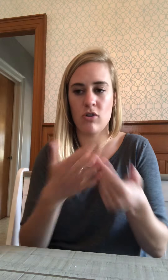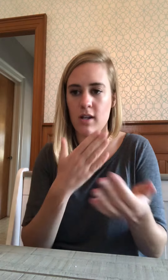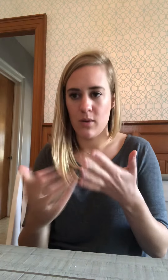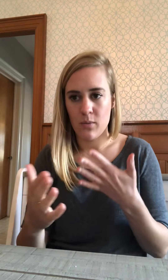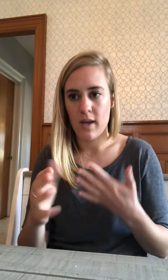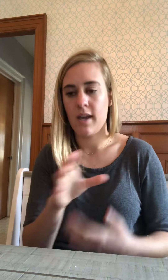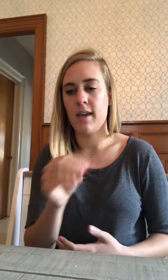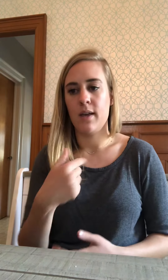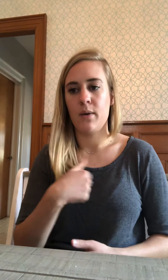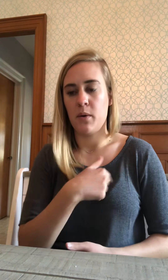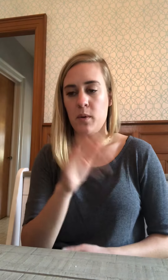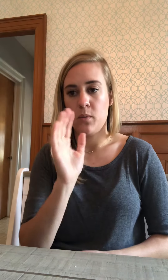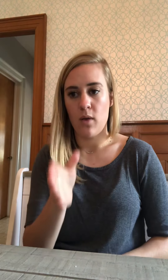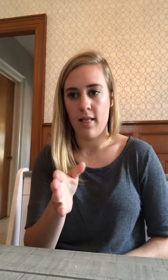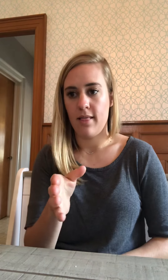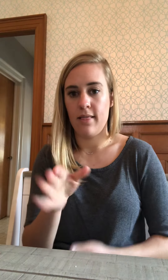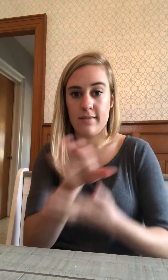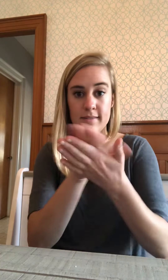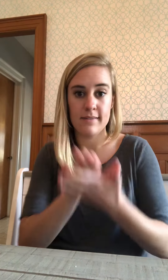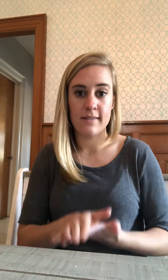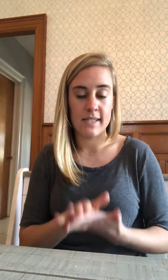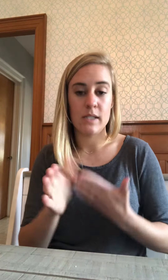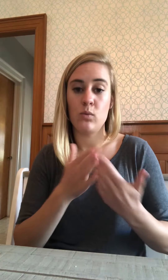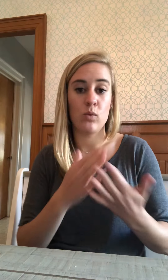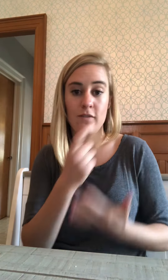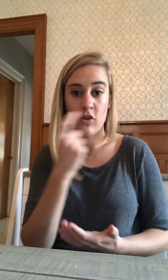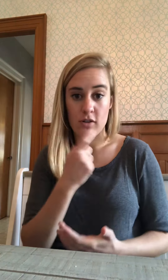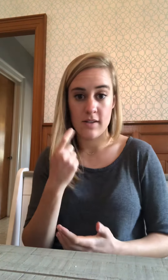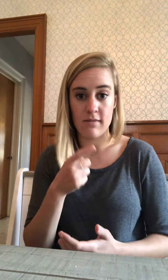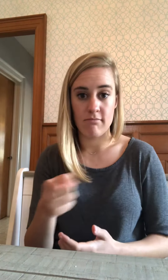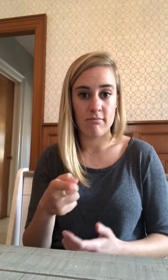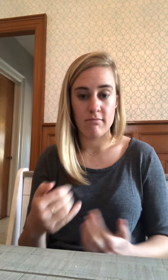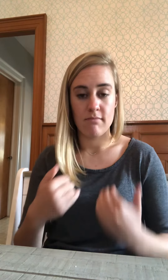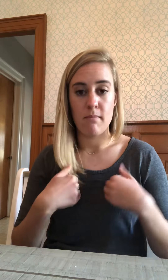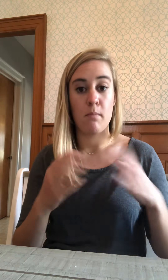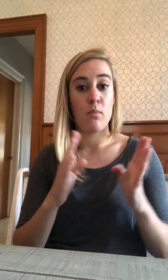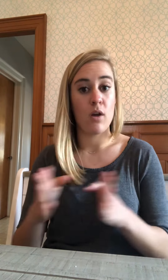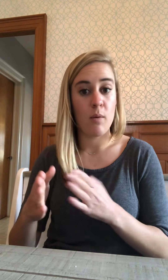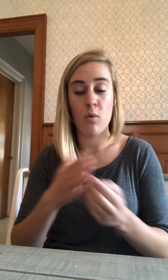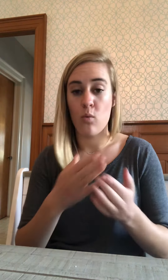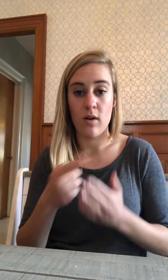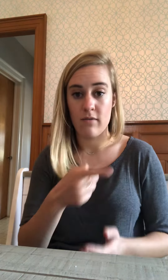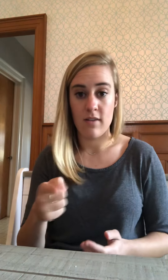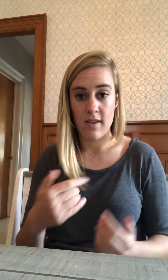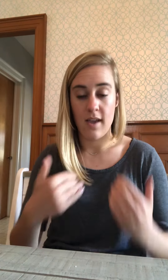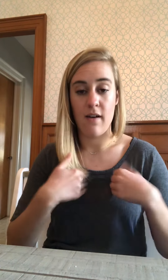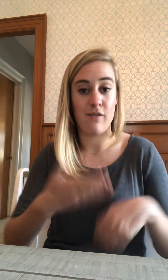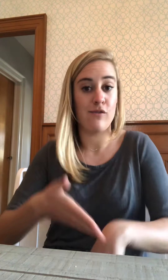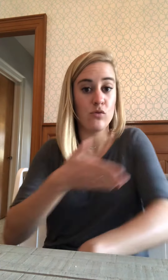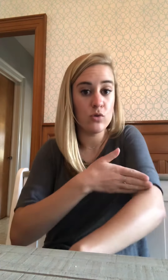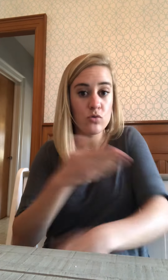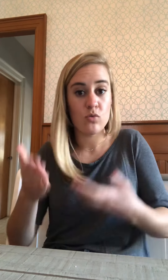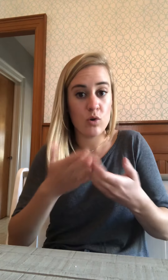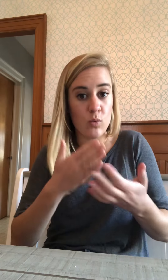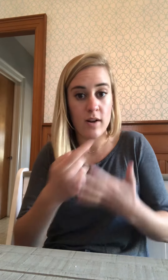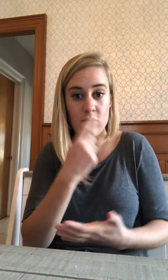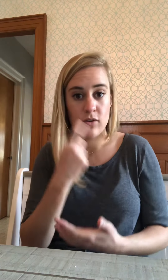to clean whatever teeth are there. We're going to prep whatever teeth are there. We're going to restore whatever teeth are there.